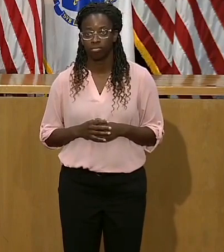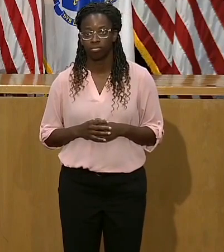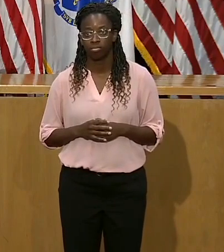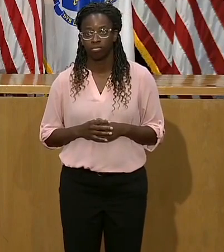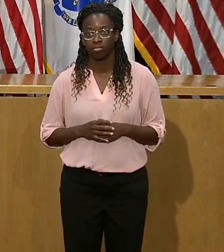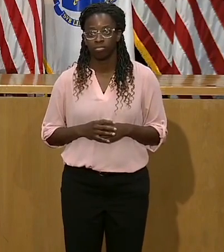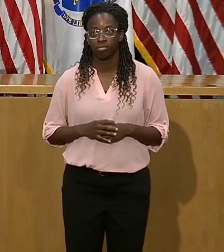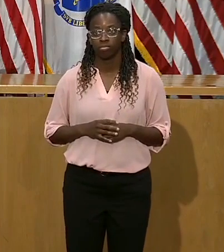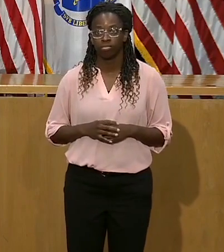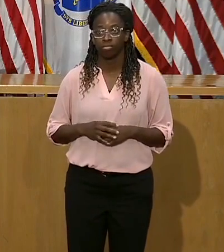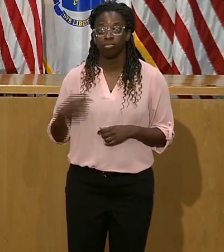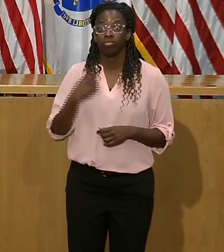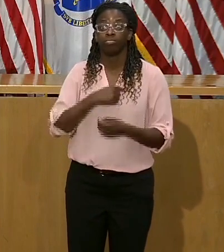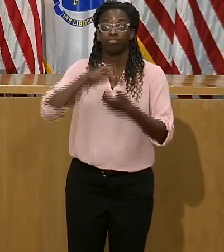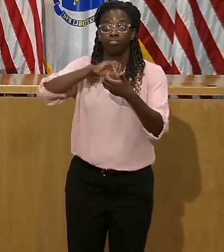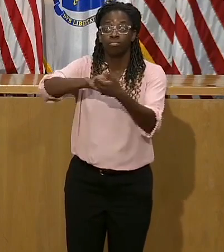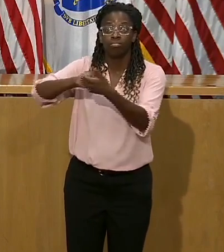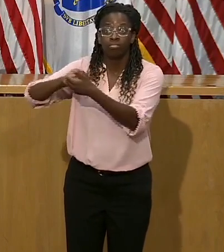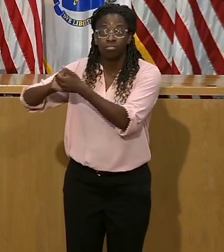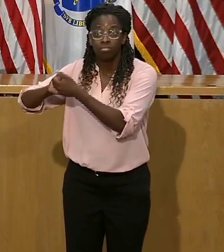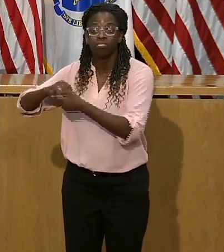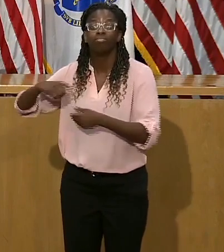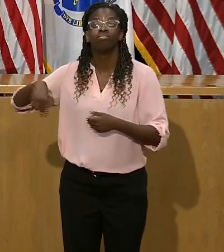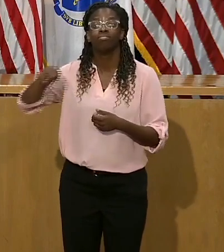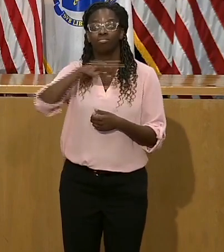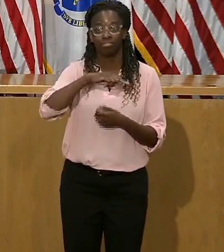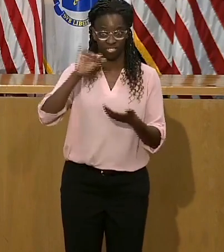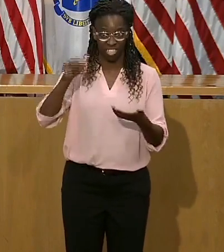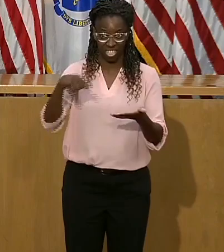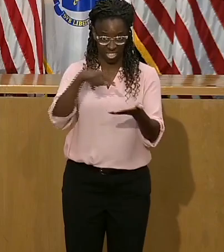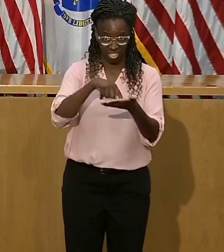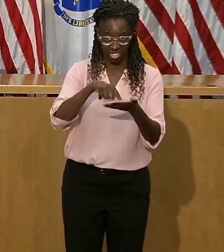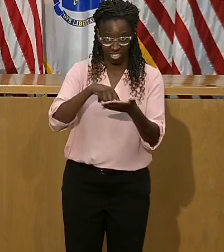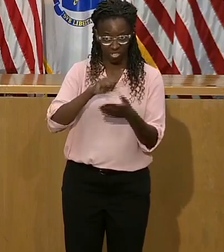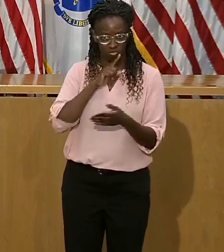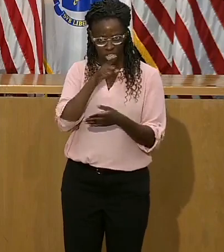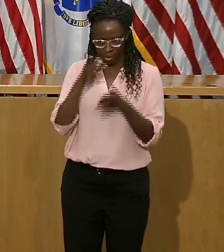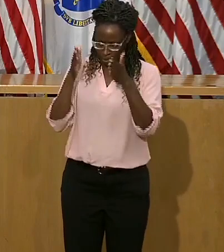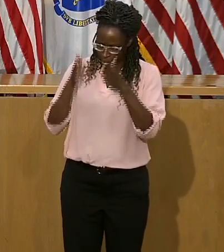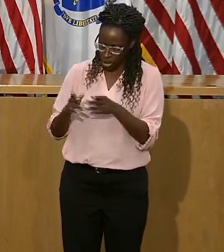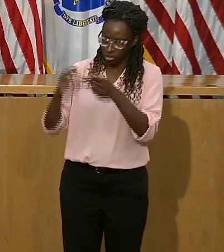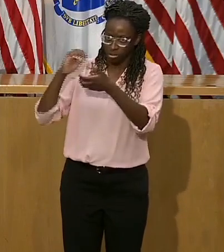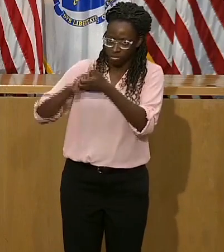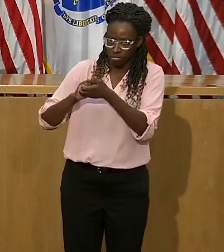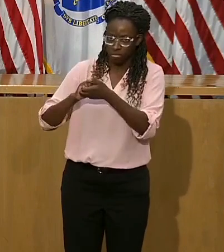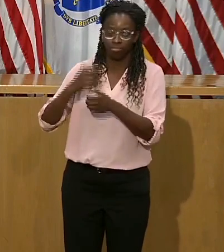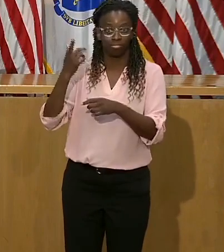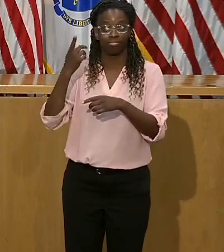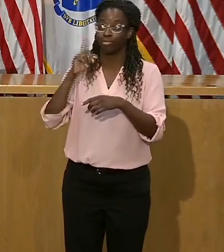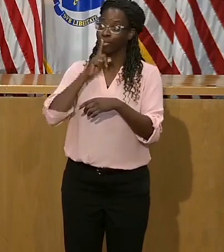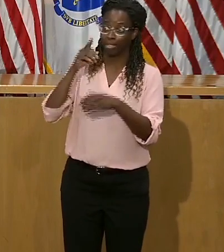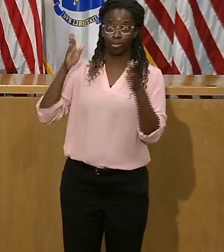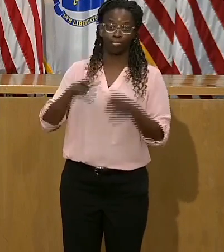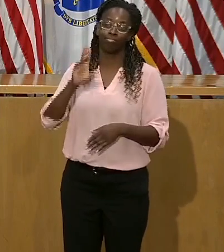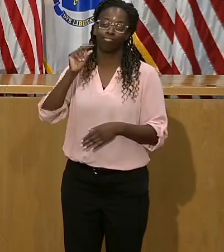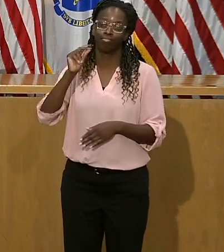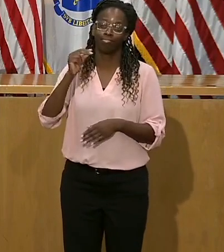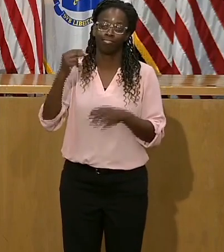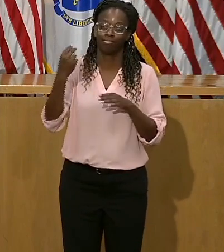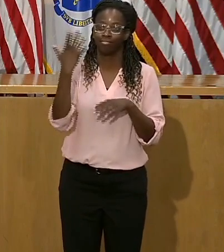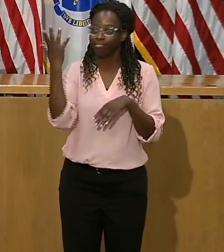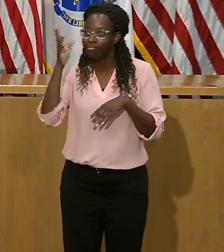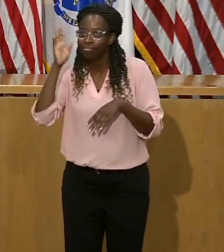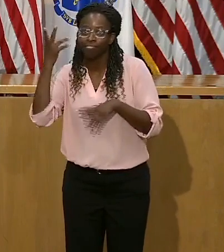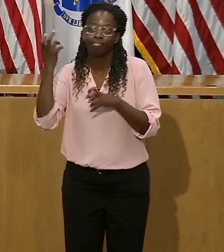hands, with the Baker administration, Secretary Keneally, and the Mass Growth Capital Corporation. Together, we have helped thousands